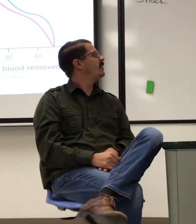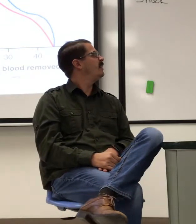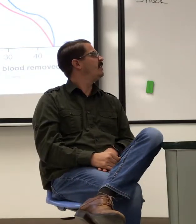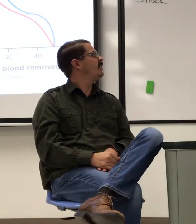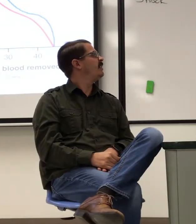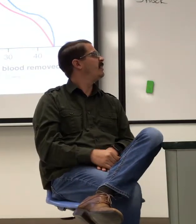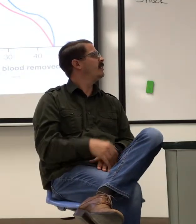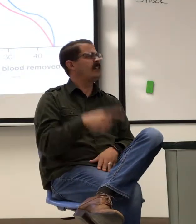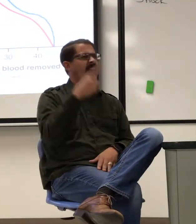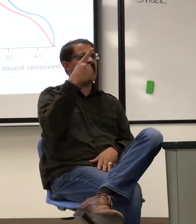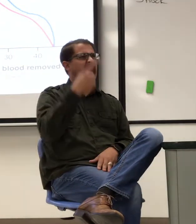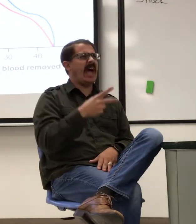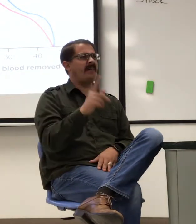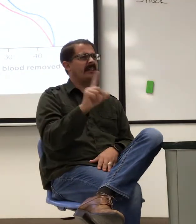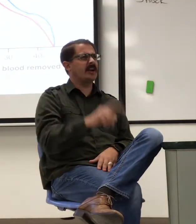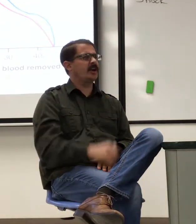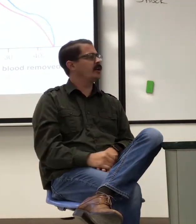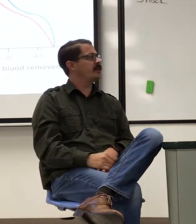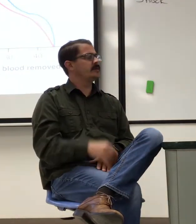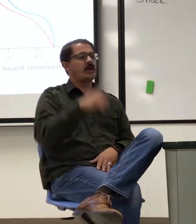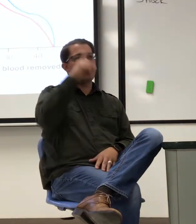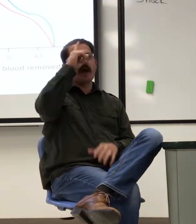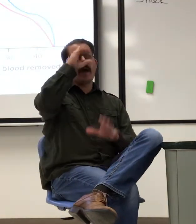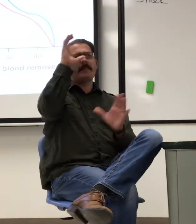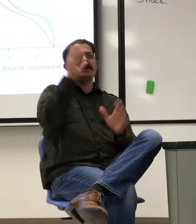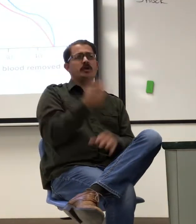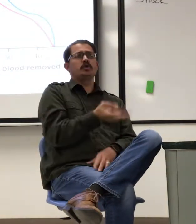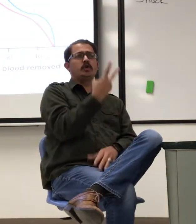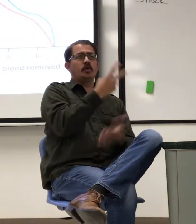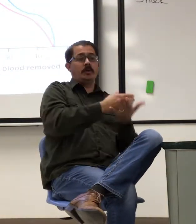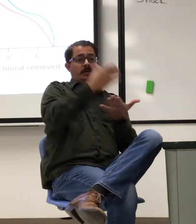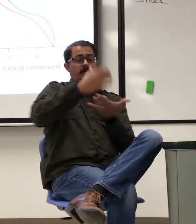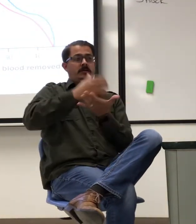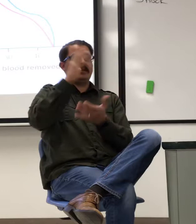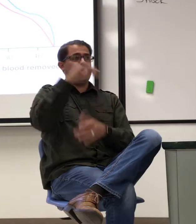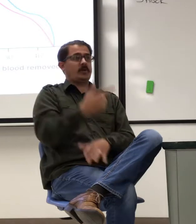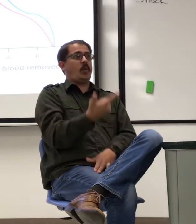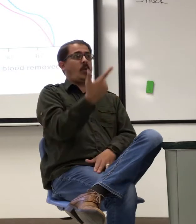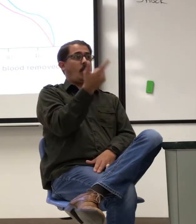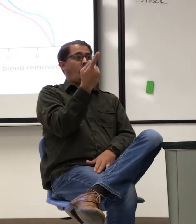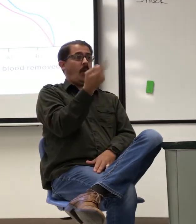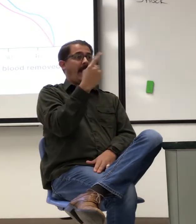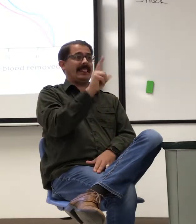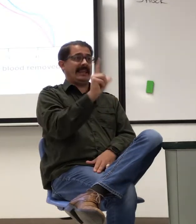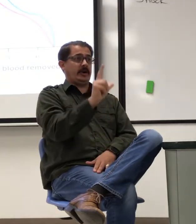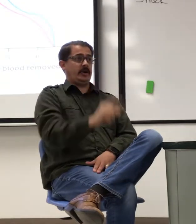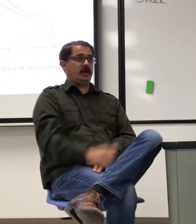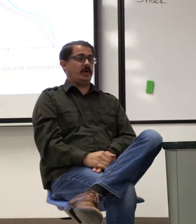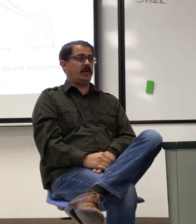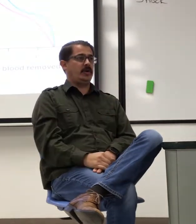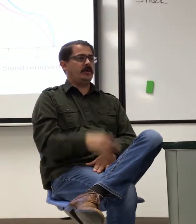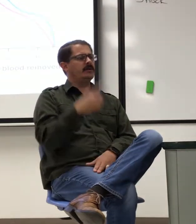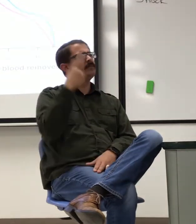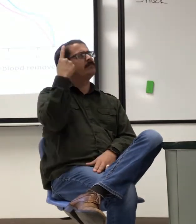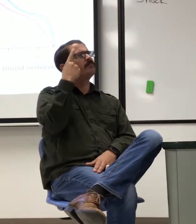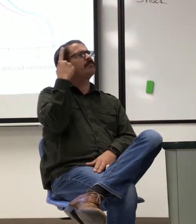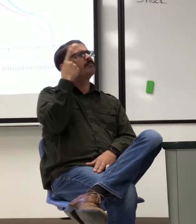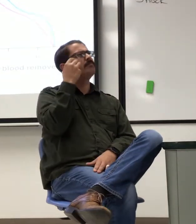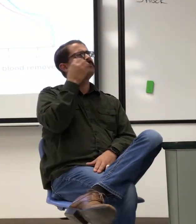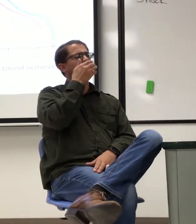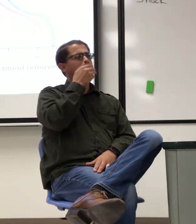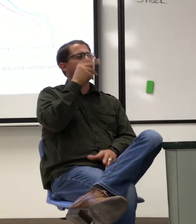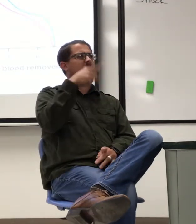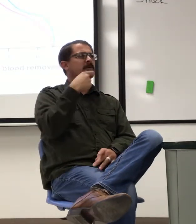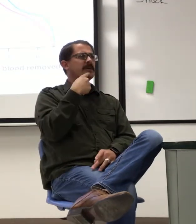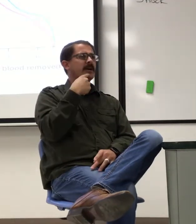About ½ liter? So imagine 2 of these is 1 liter. I've always thought,